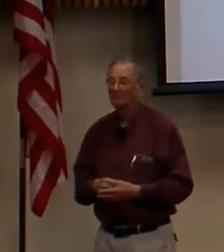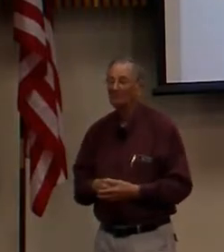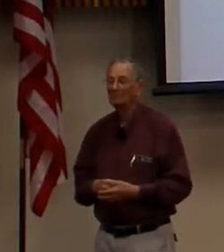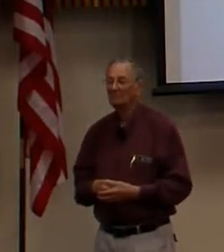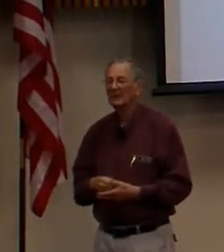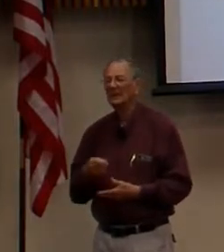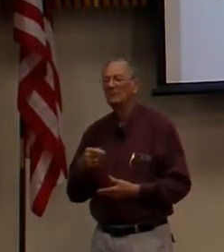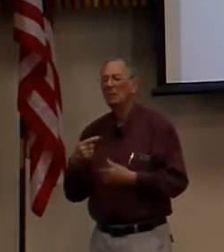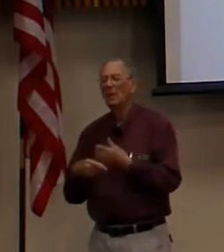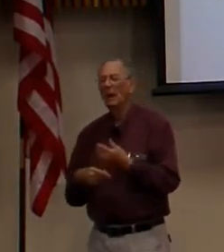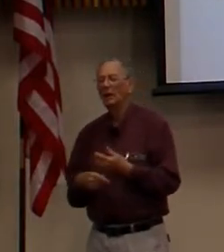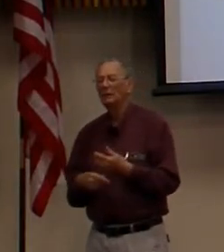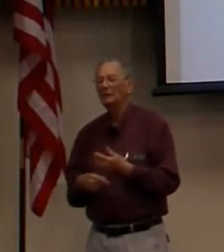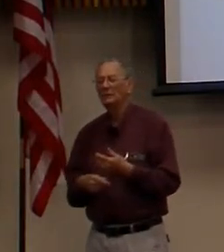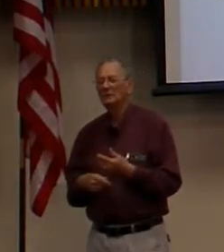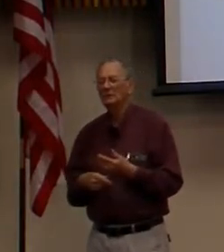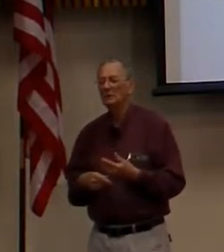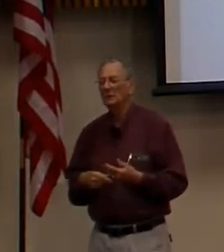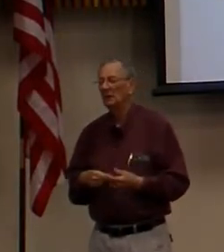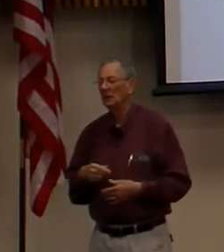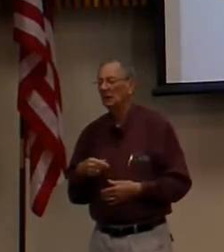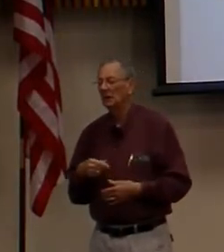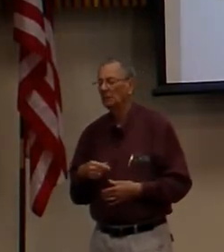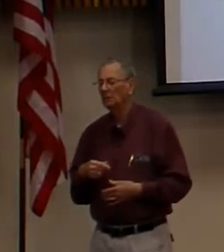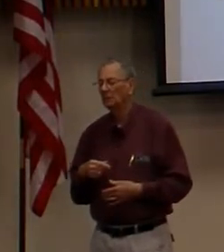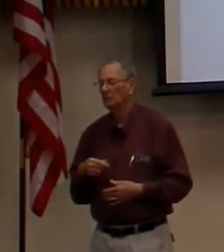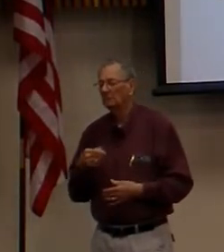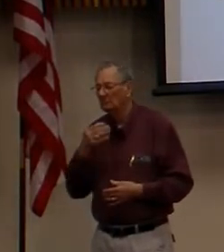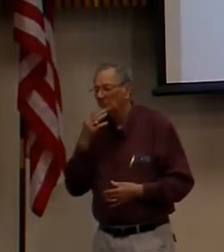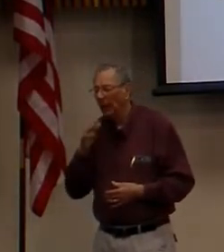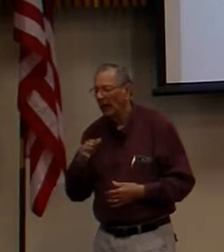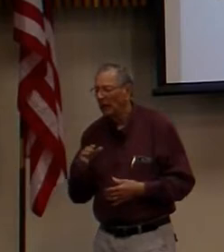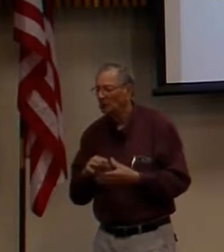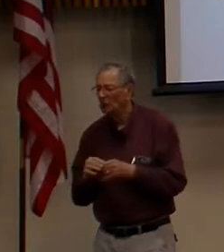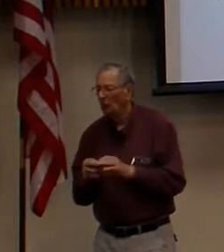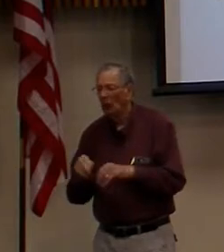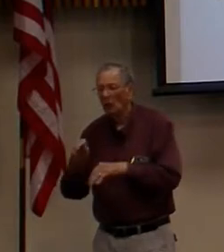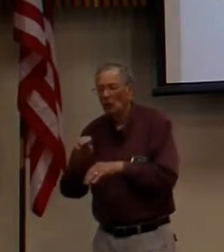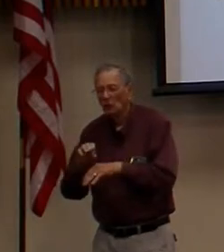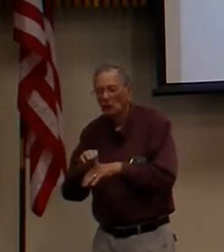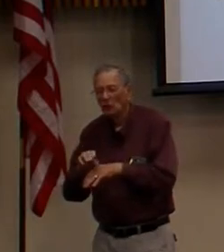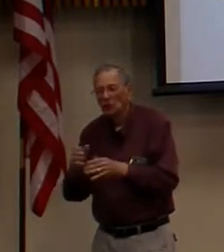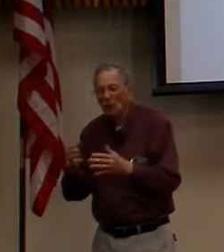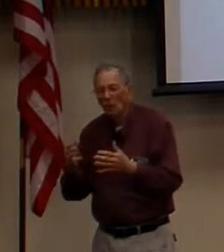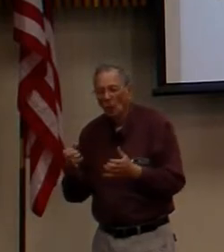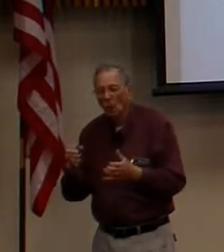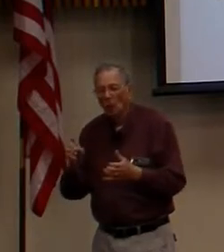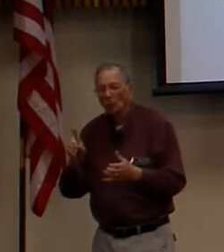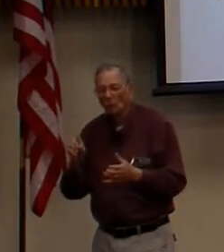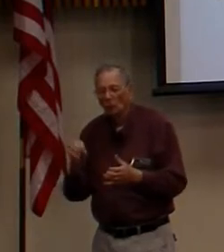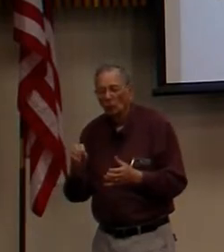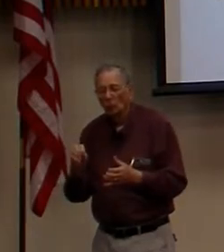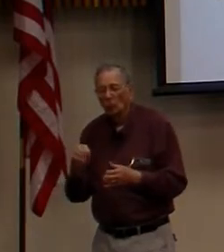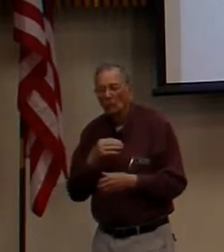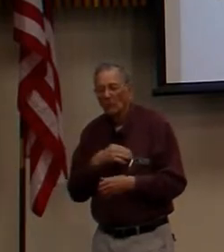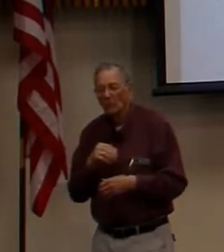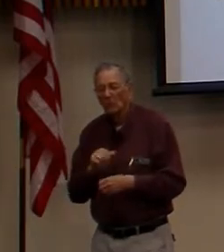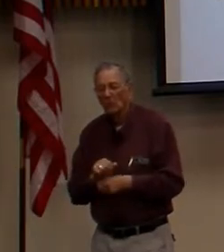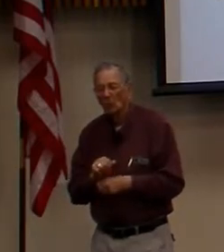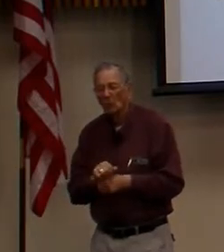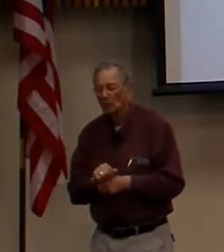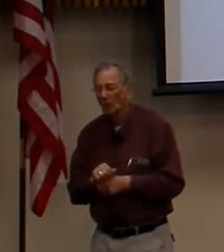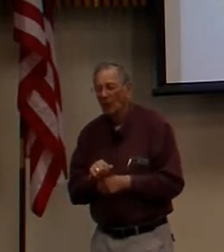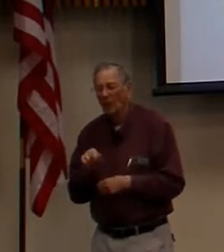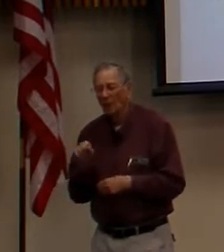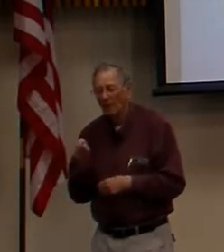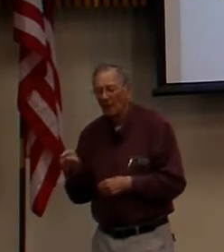tell you a little bit about the backstory. The church that wants to do mission work. So they are